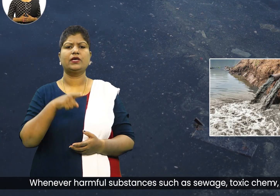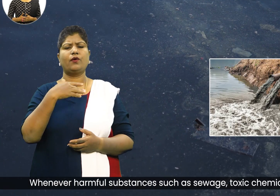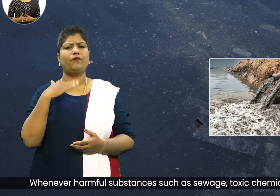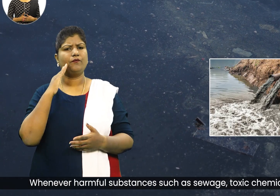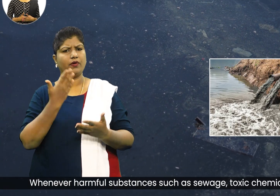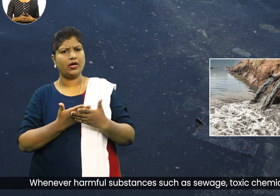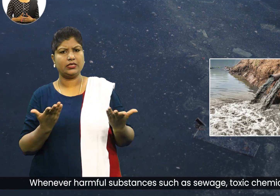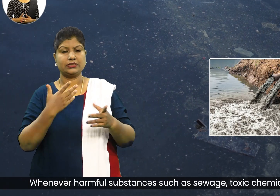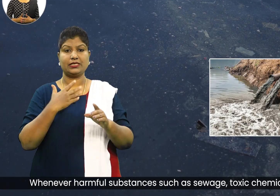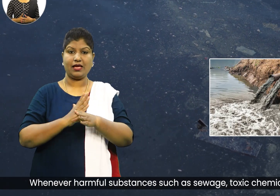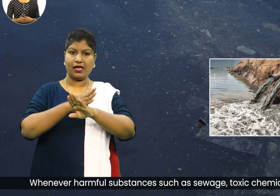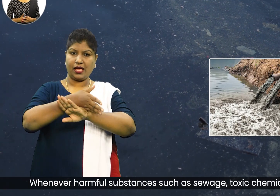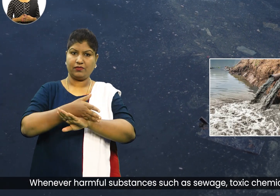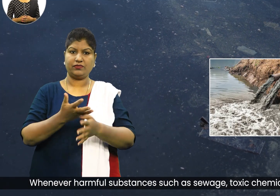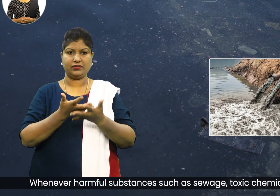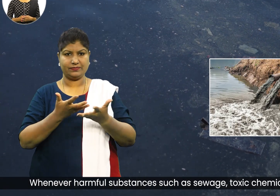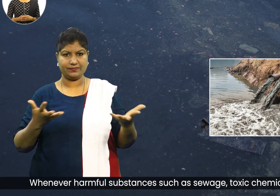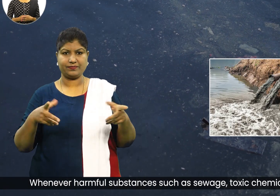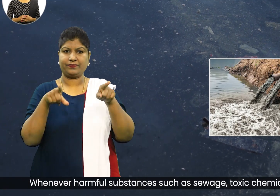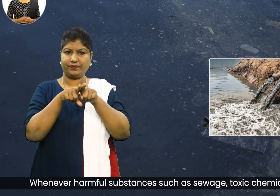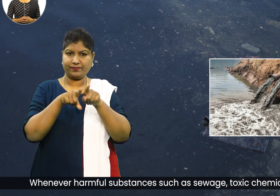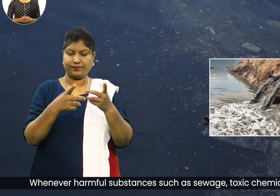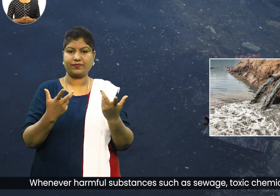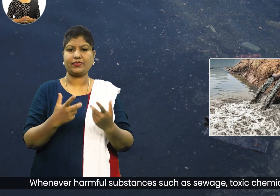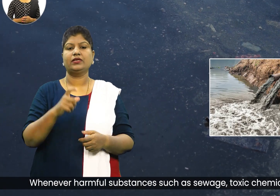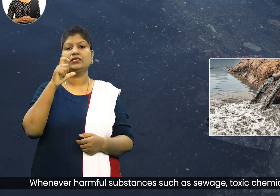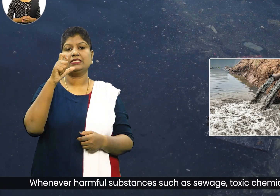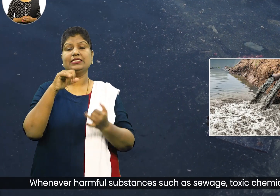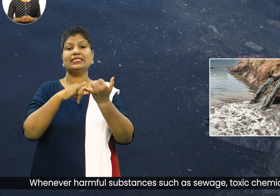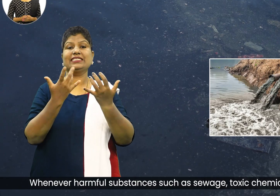Whenever harmful substances such as sewage,